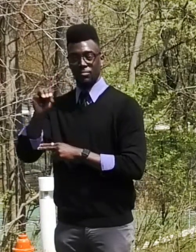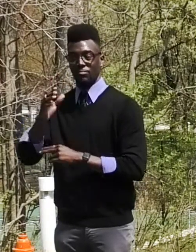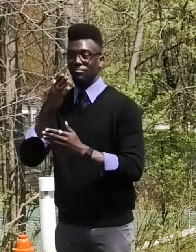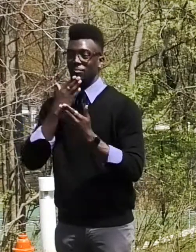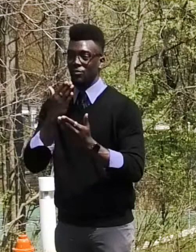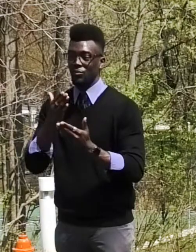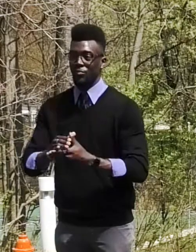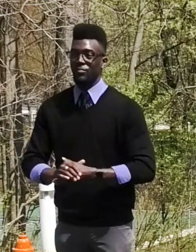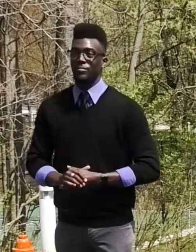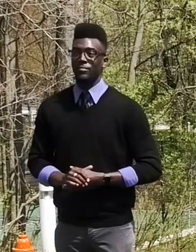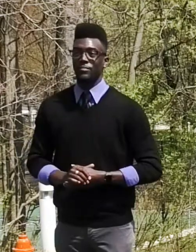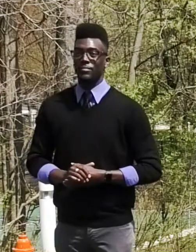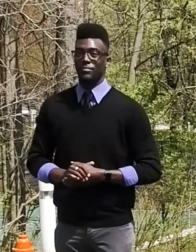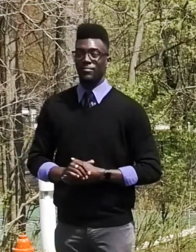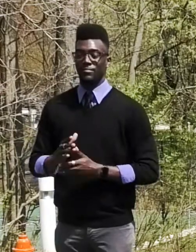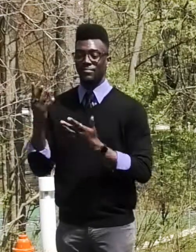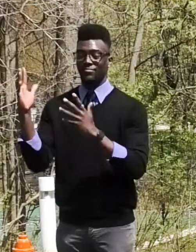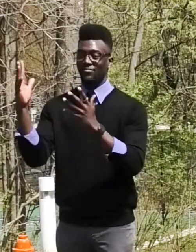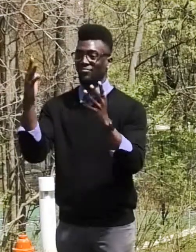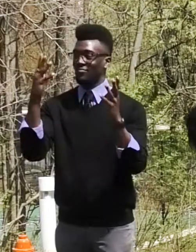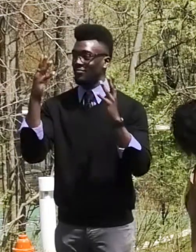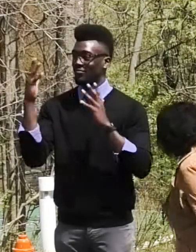Thank you.